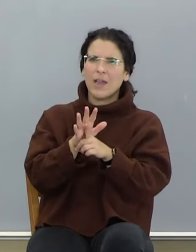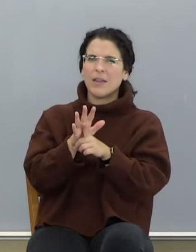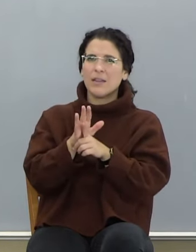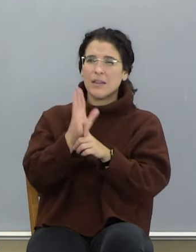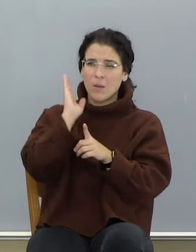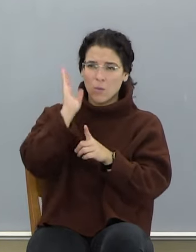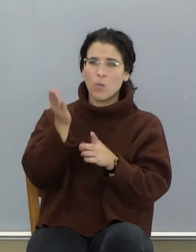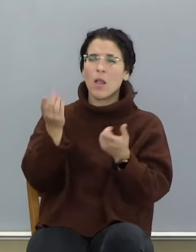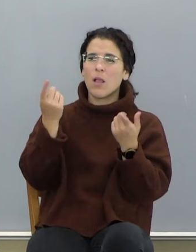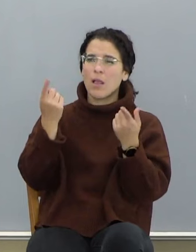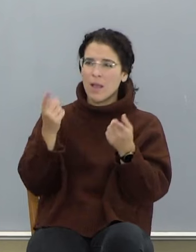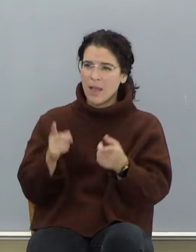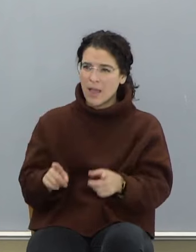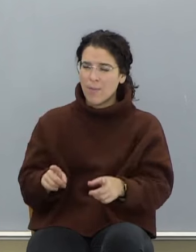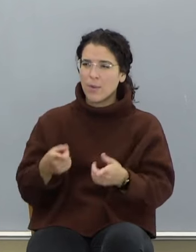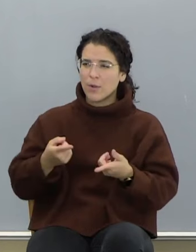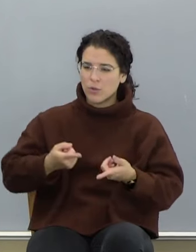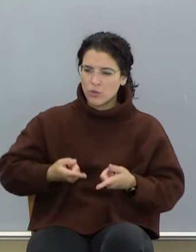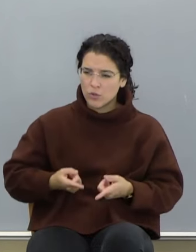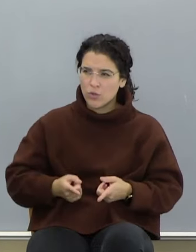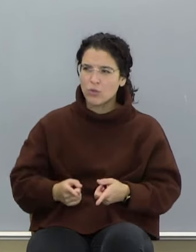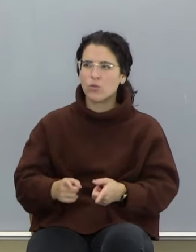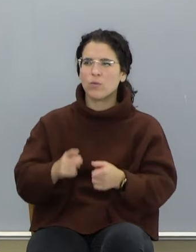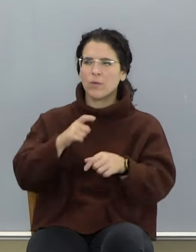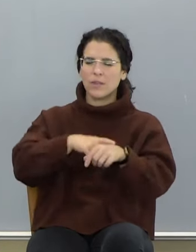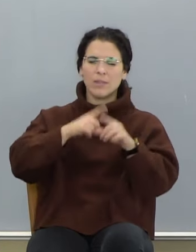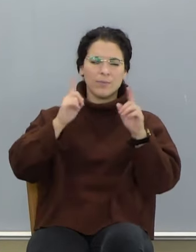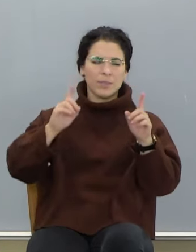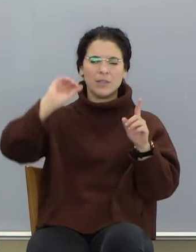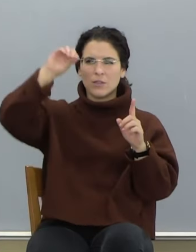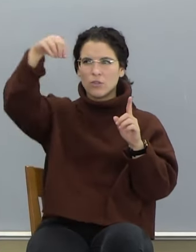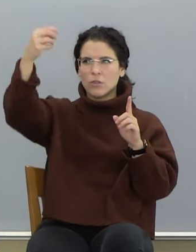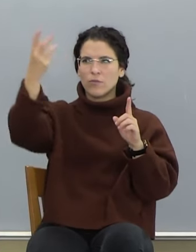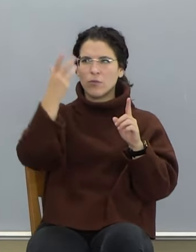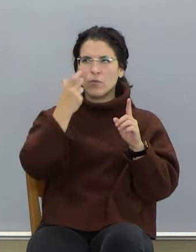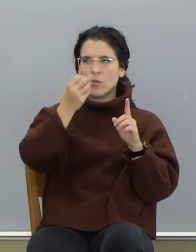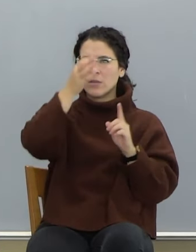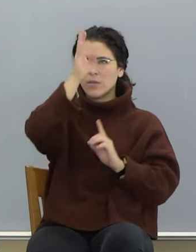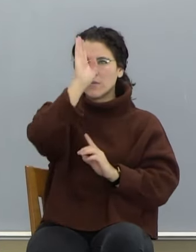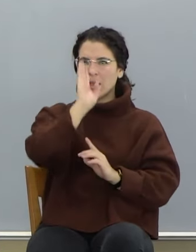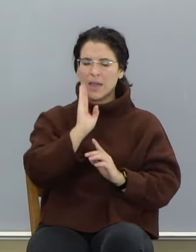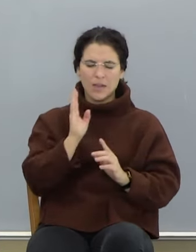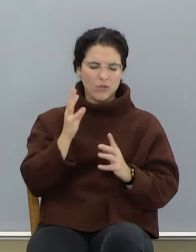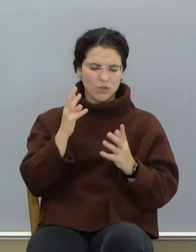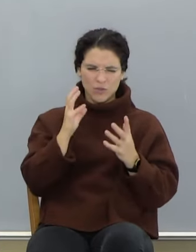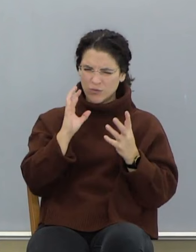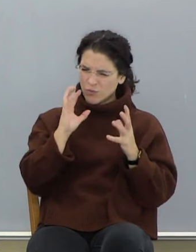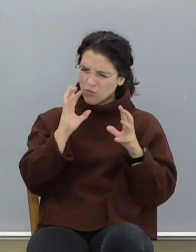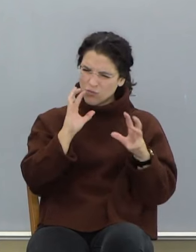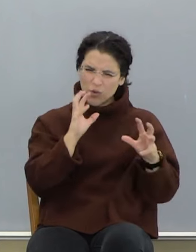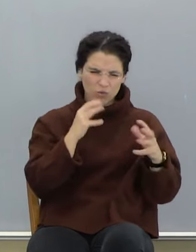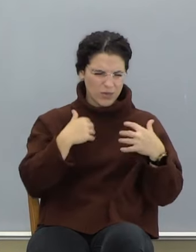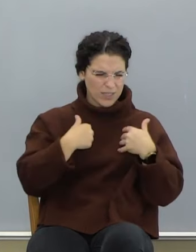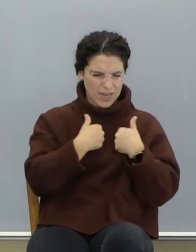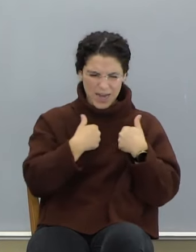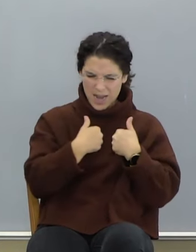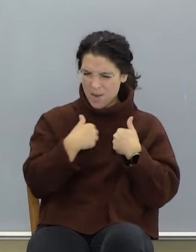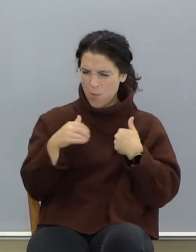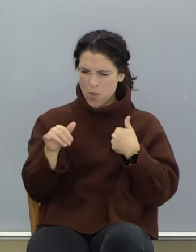to happen during the dispensation of the grace of God. And there is this ferocious,